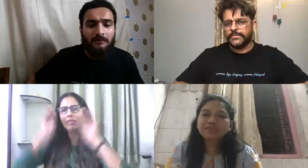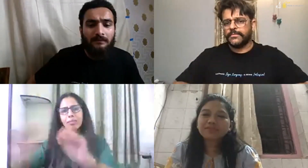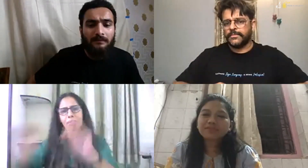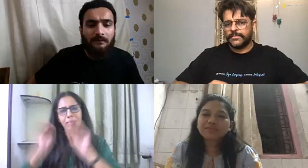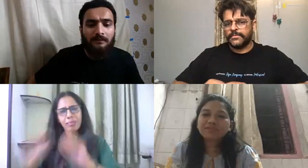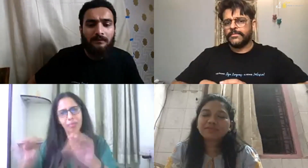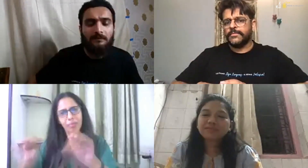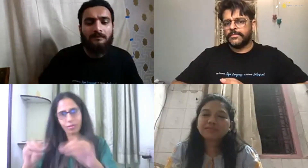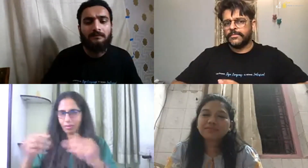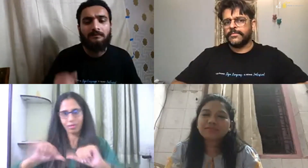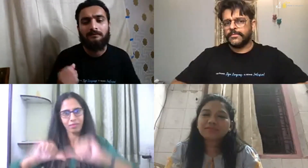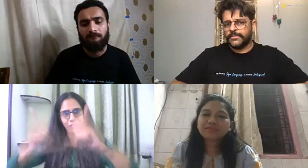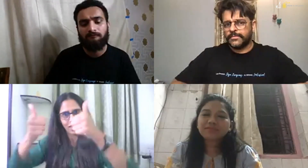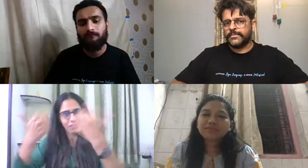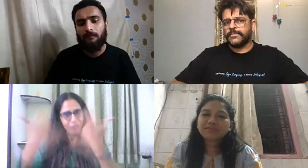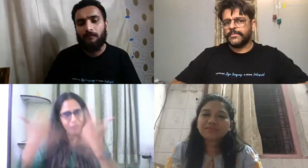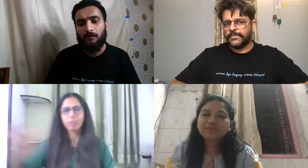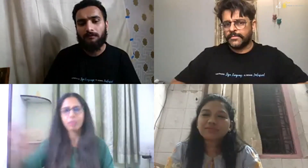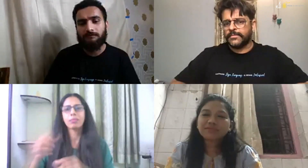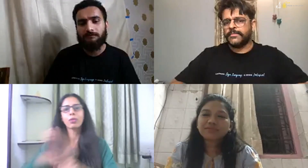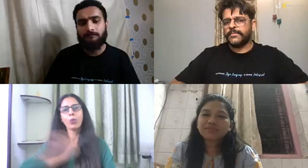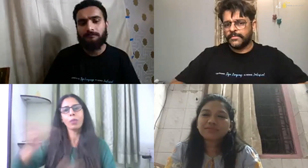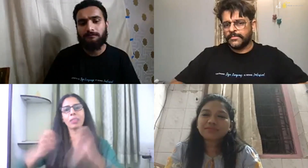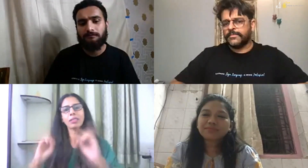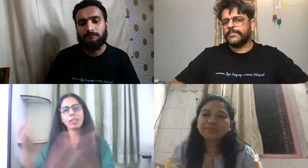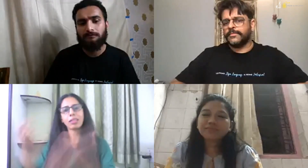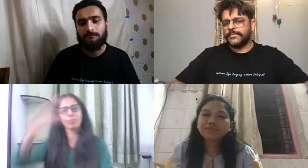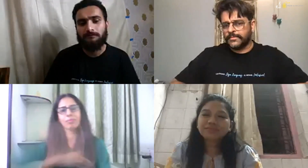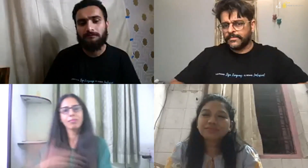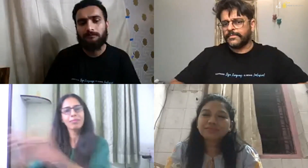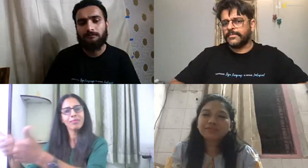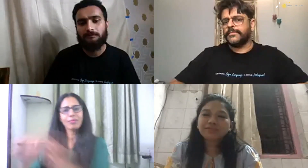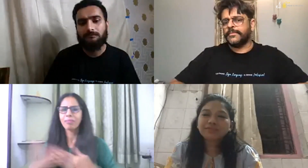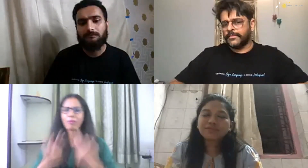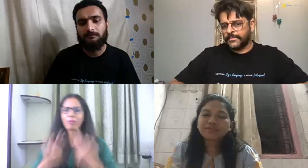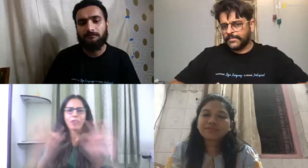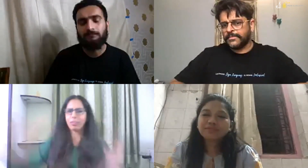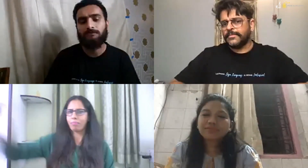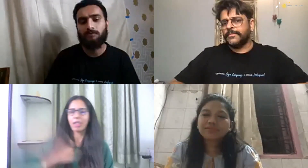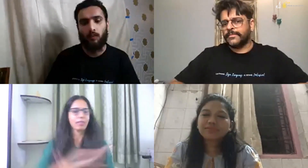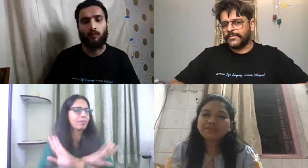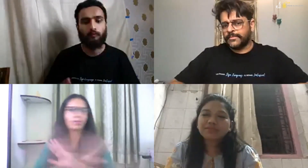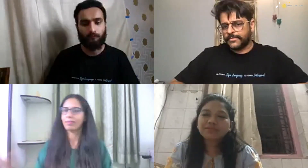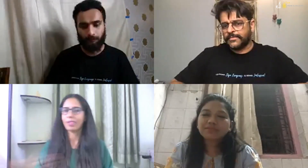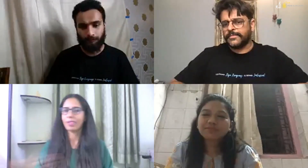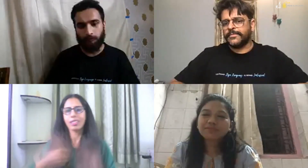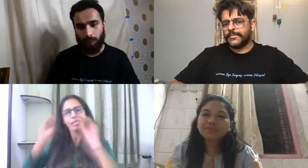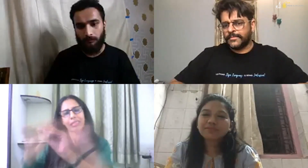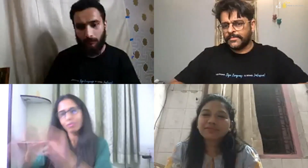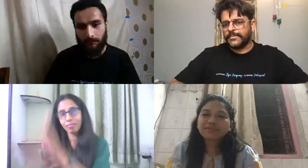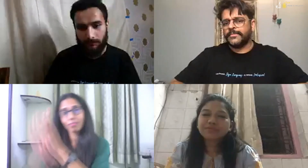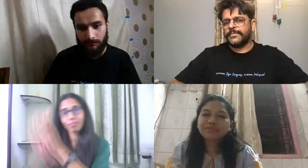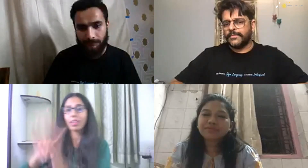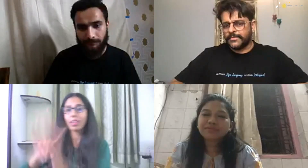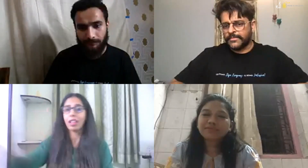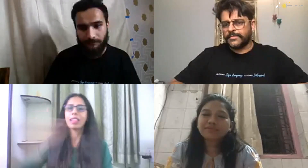fortunate to get the 6 months training, and I would like to now give it to poor deaf people. You know, people who don't have money to buy products, etc. So I'm